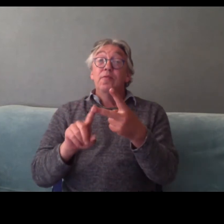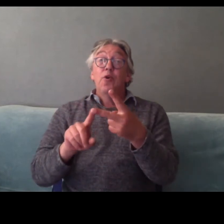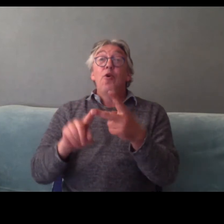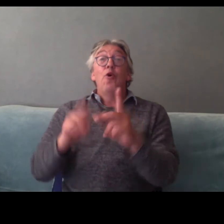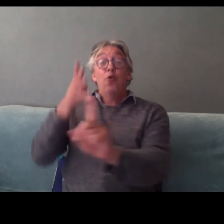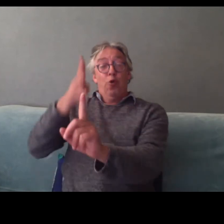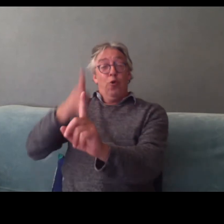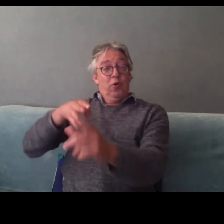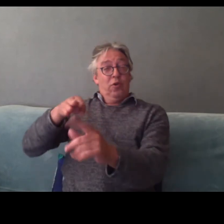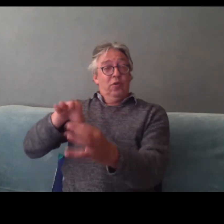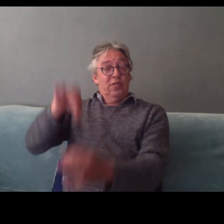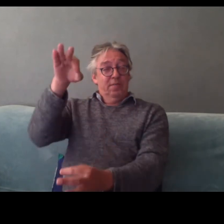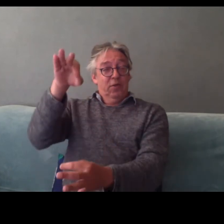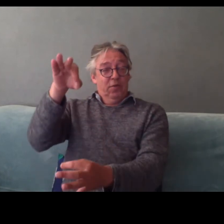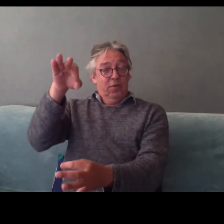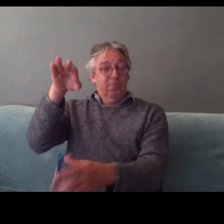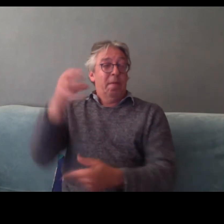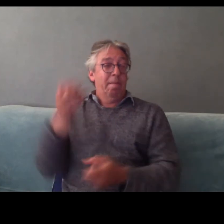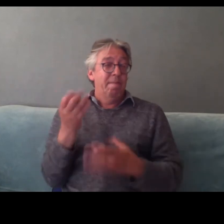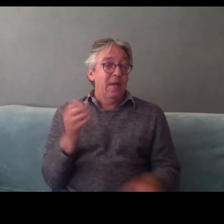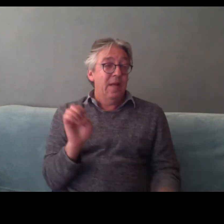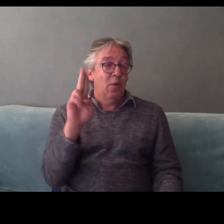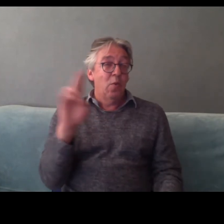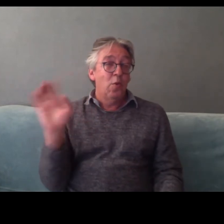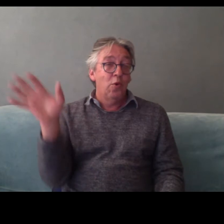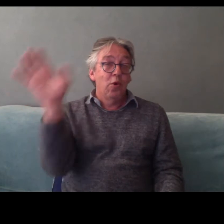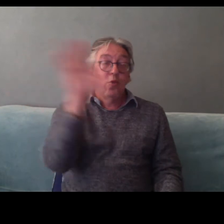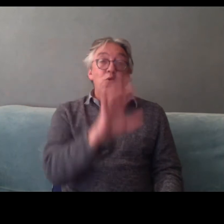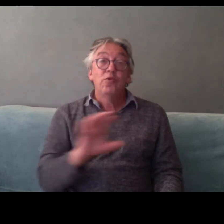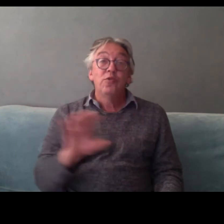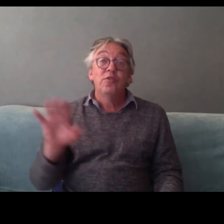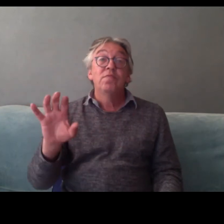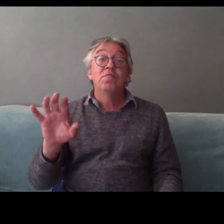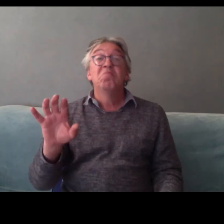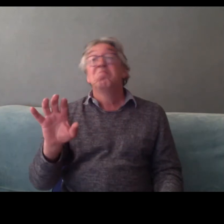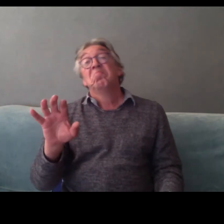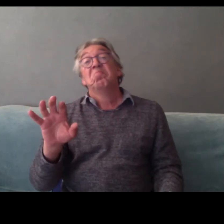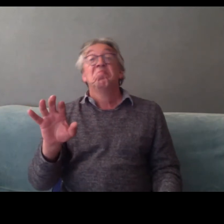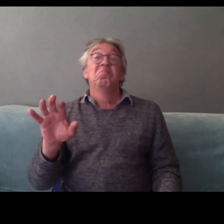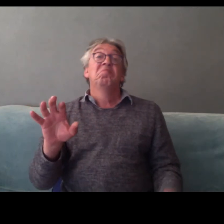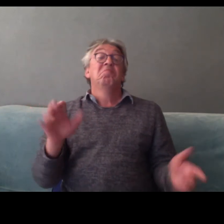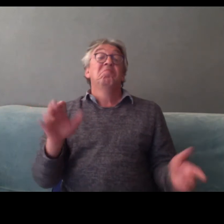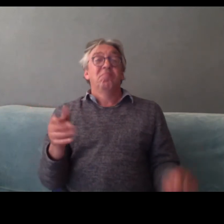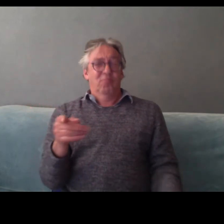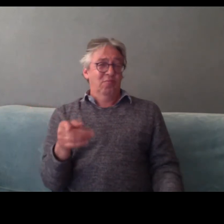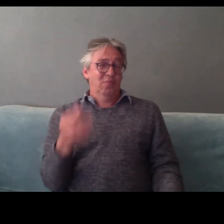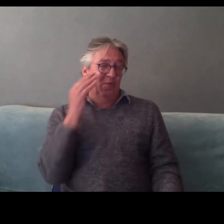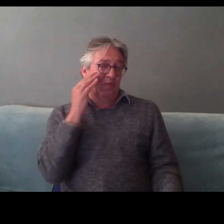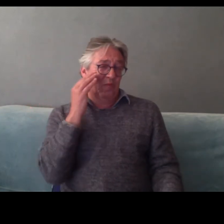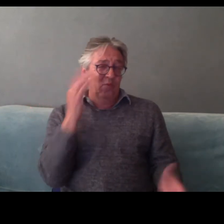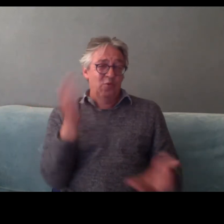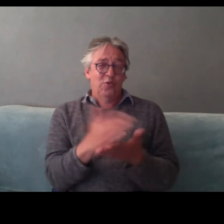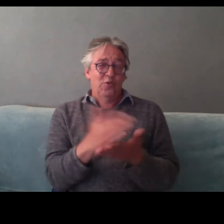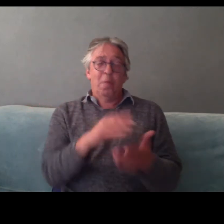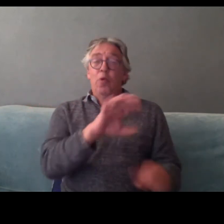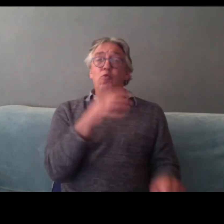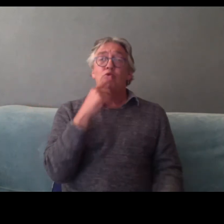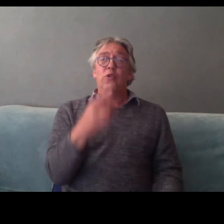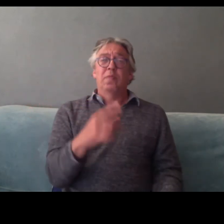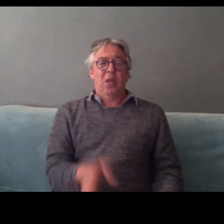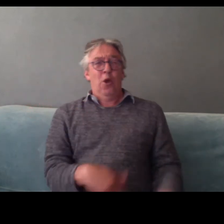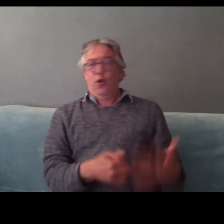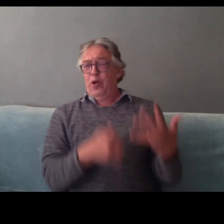European countries with the idea of being 10% disabled or 33% disabled or